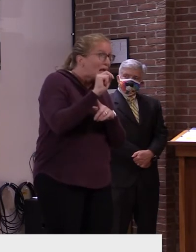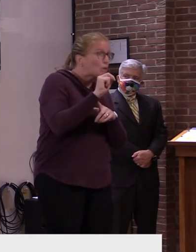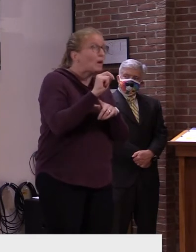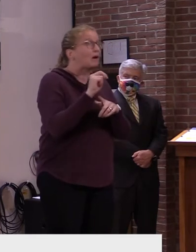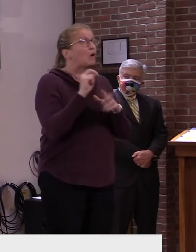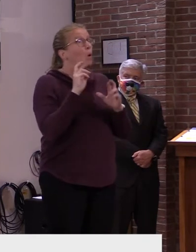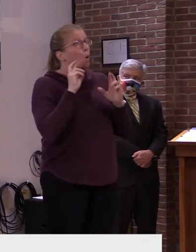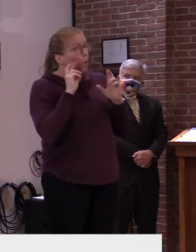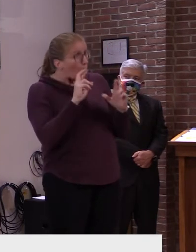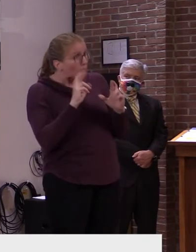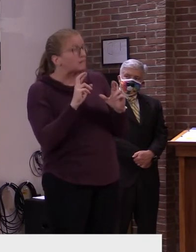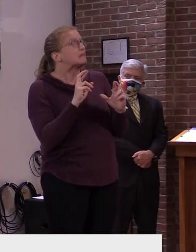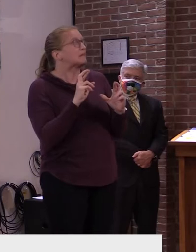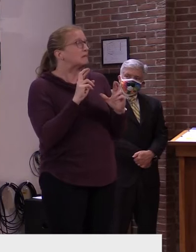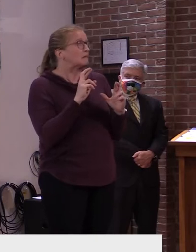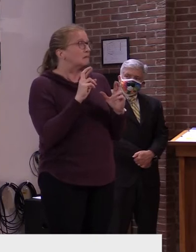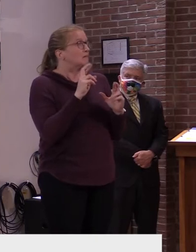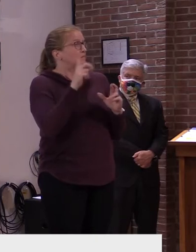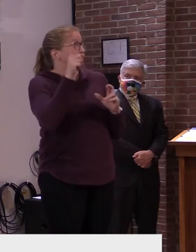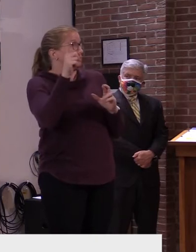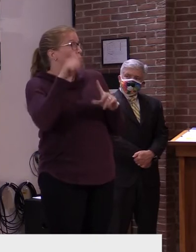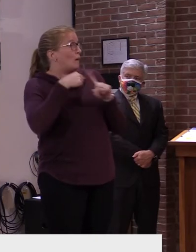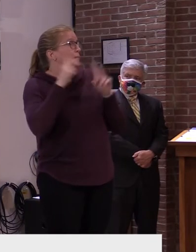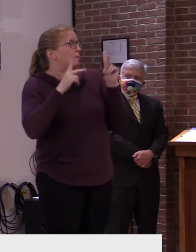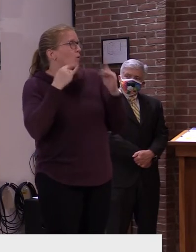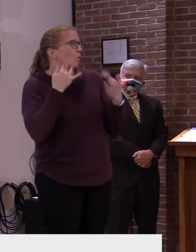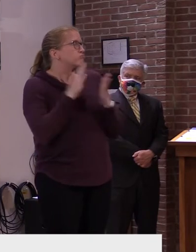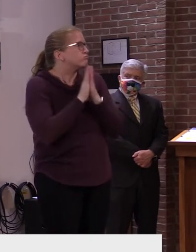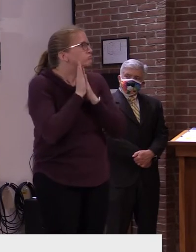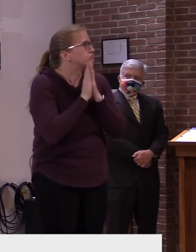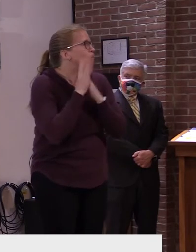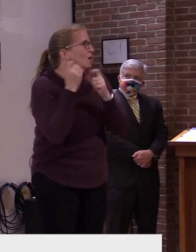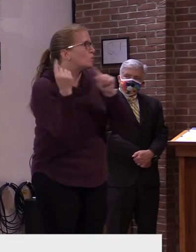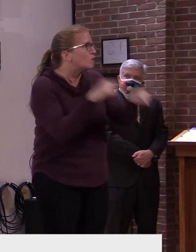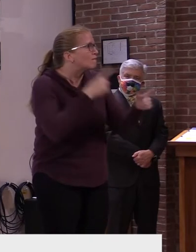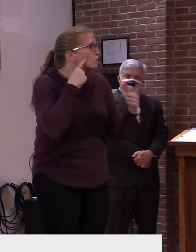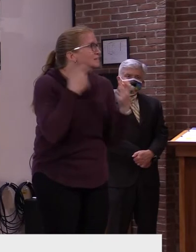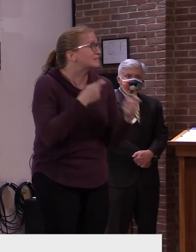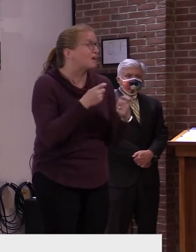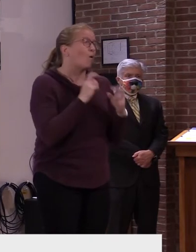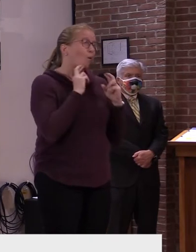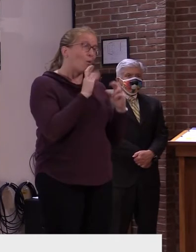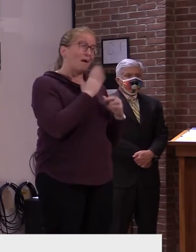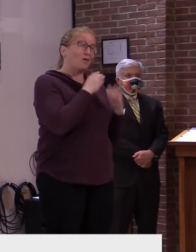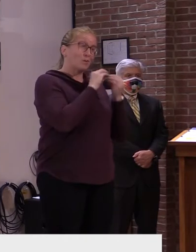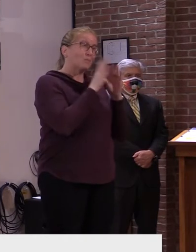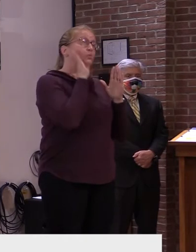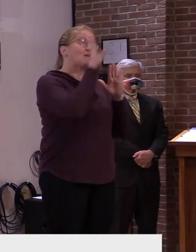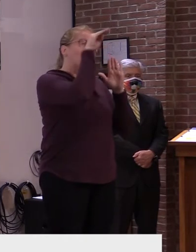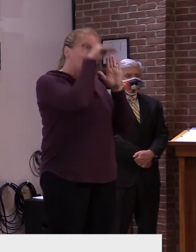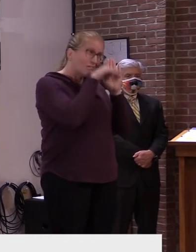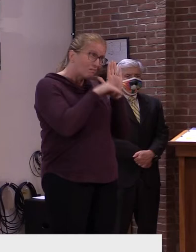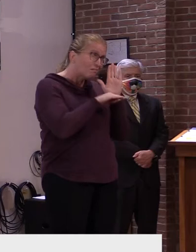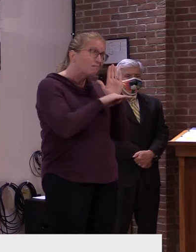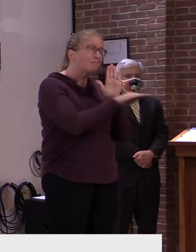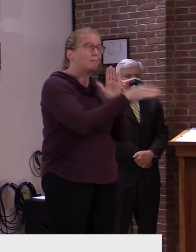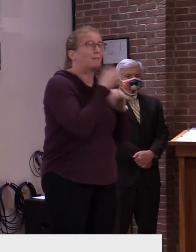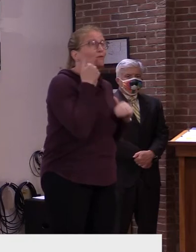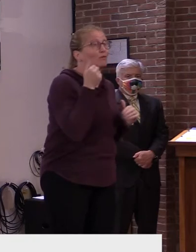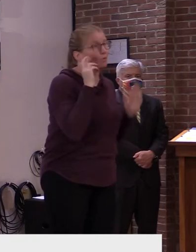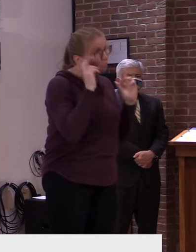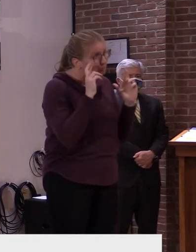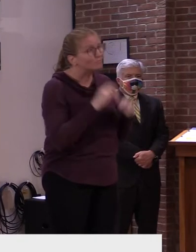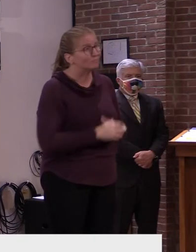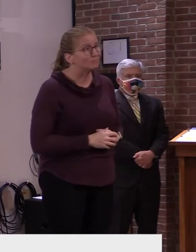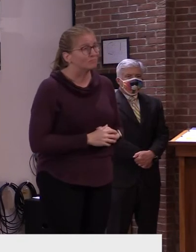attractive for skiers and so forth, we'll be in a different position. But that's why we have to take some of the steps now. Dr. Levine,